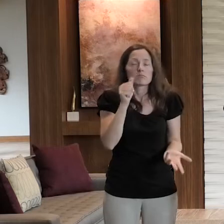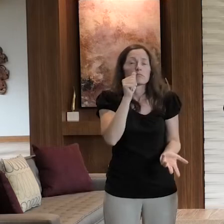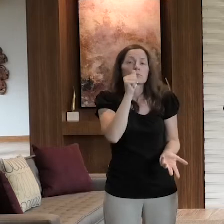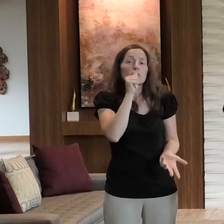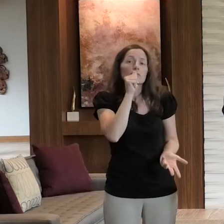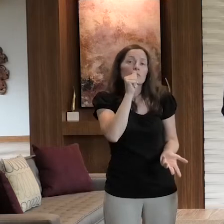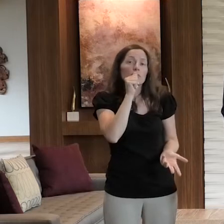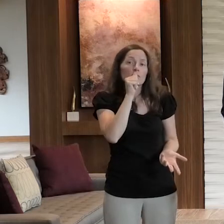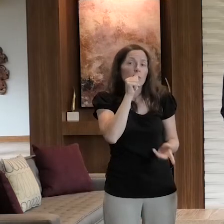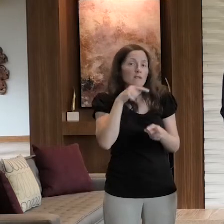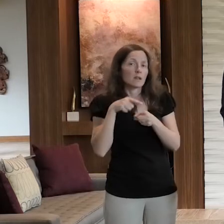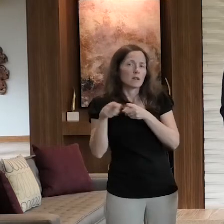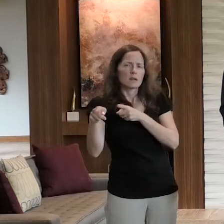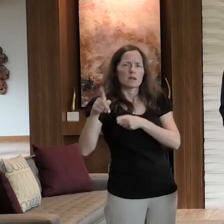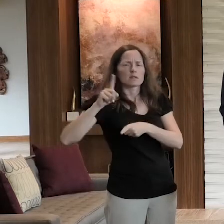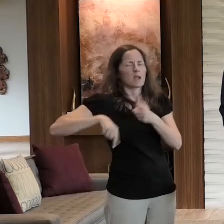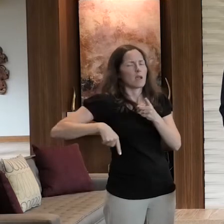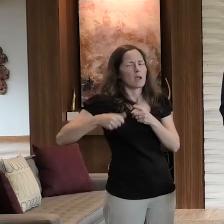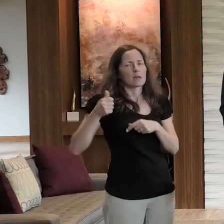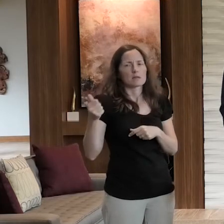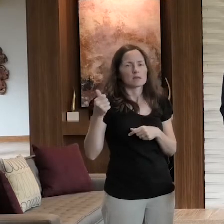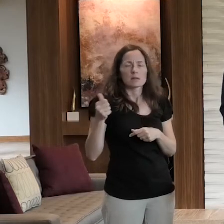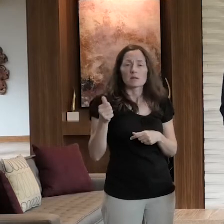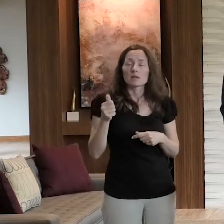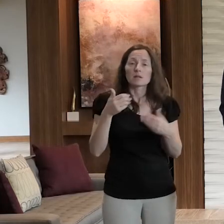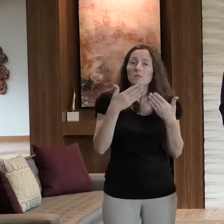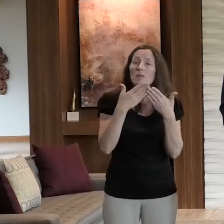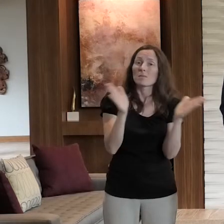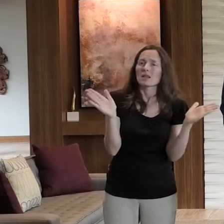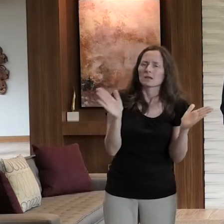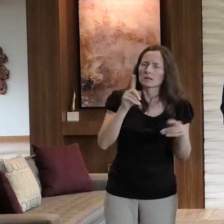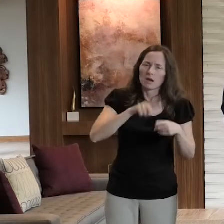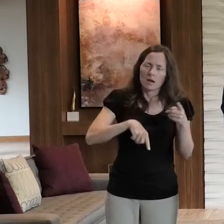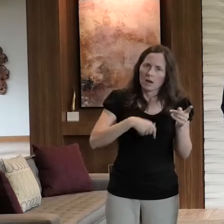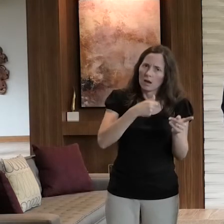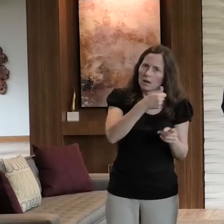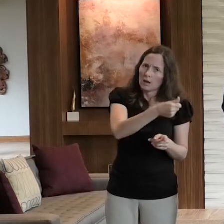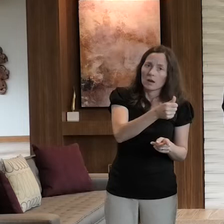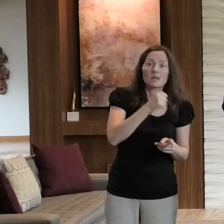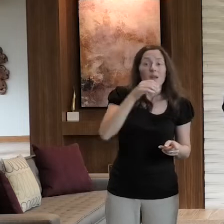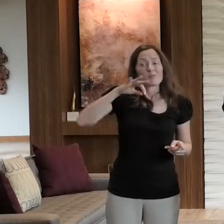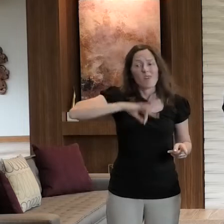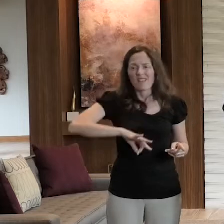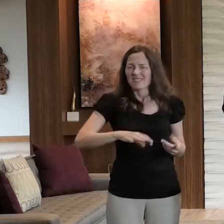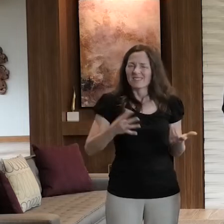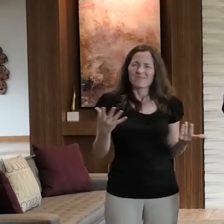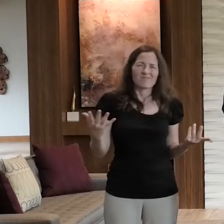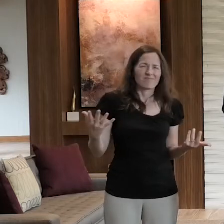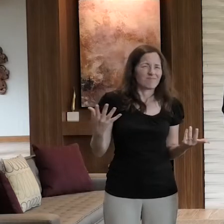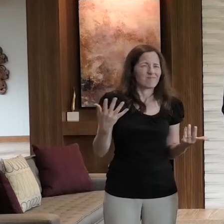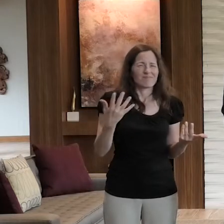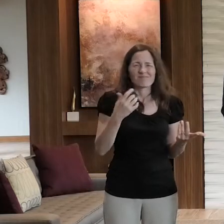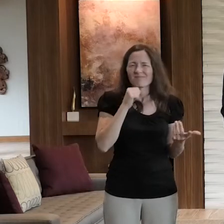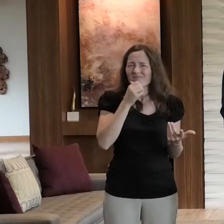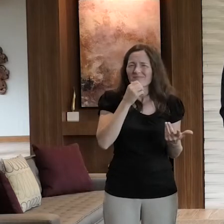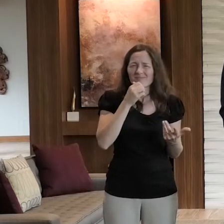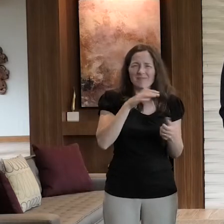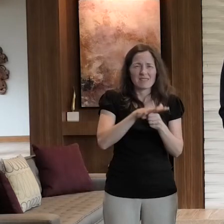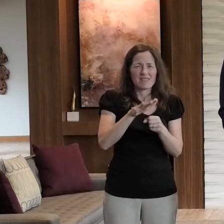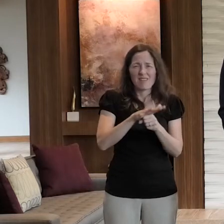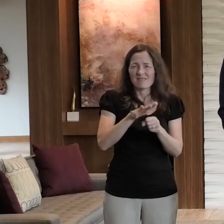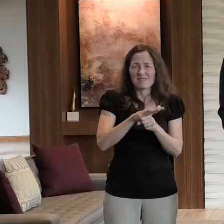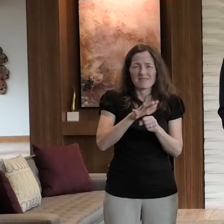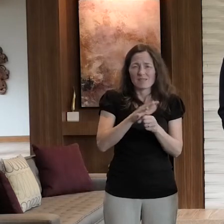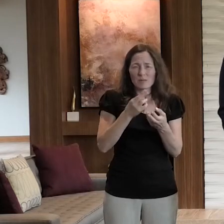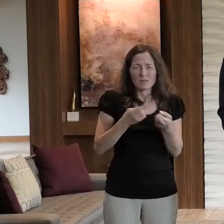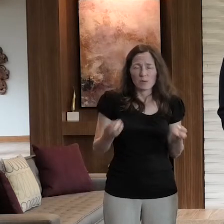by itself, and frankly, it's not something that the public sector can do by itself, or the nonprofit community. Everybody really has to work together to solve this.